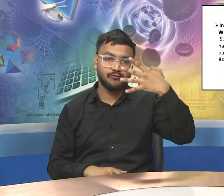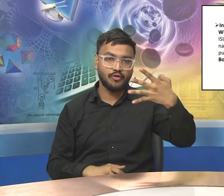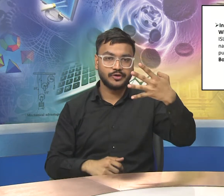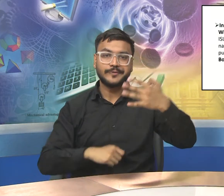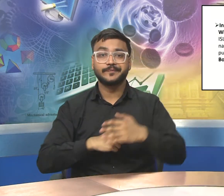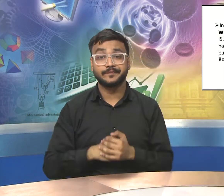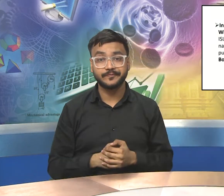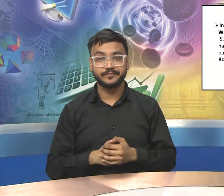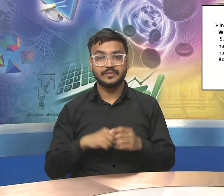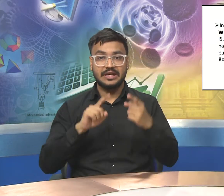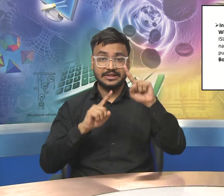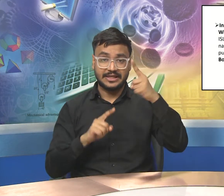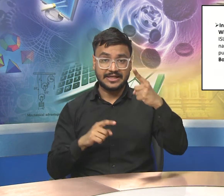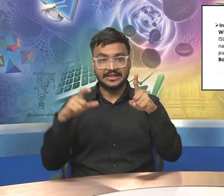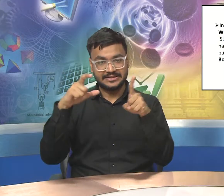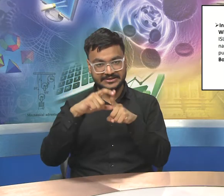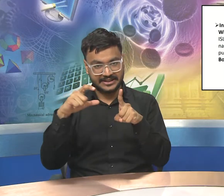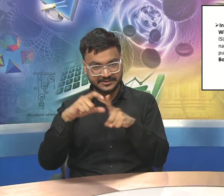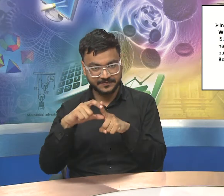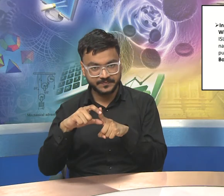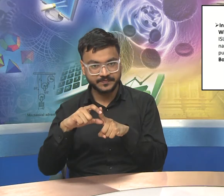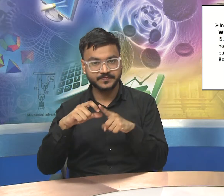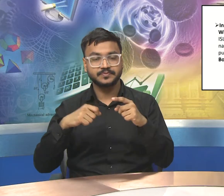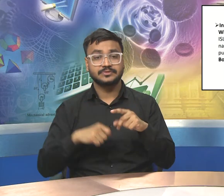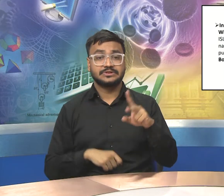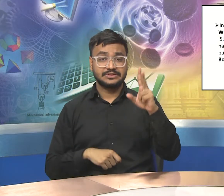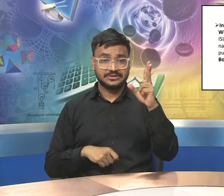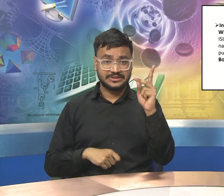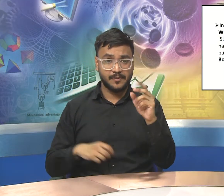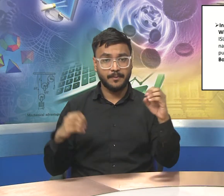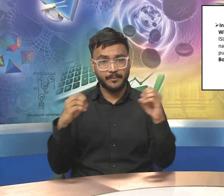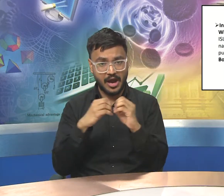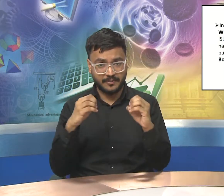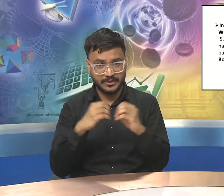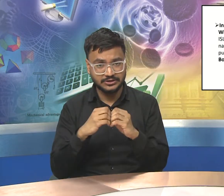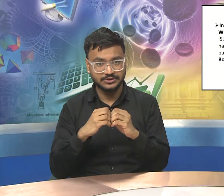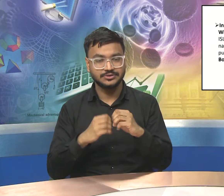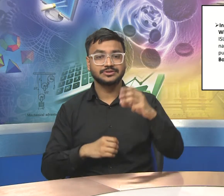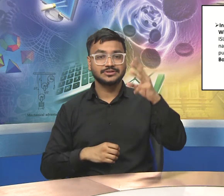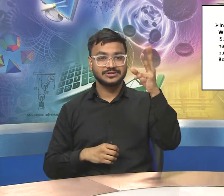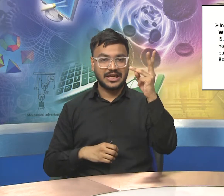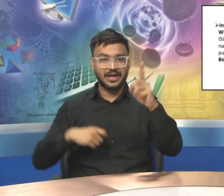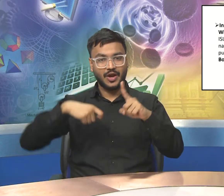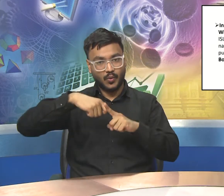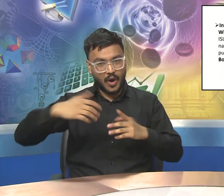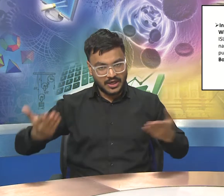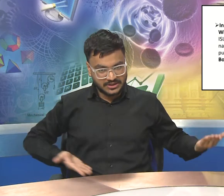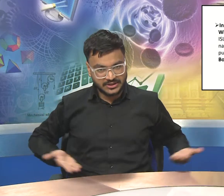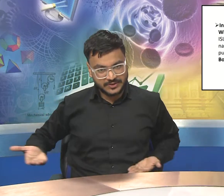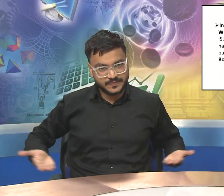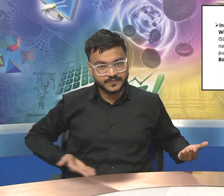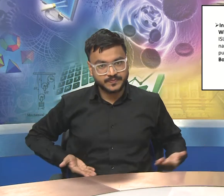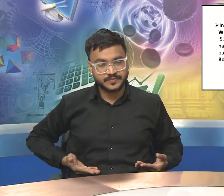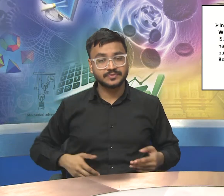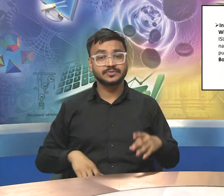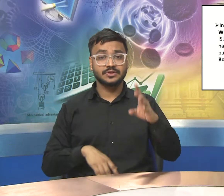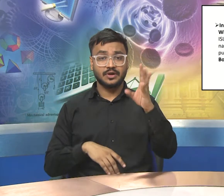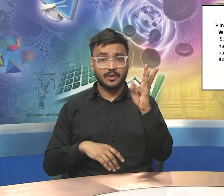deaf community. Later, they also published the first 4 ISL dictionary, which is